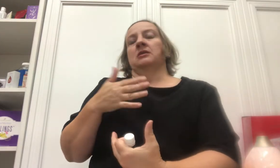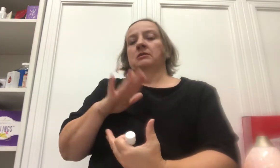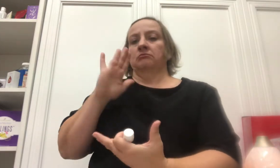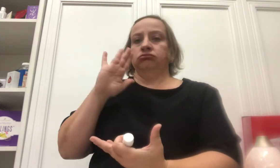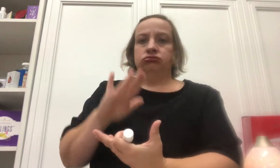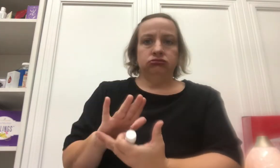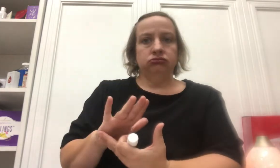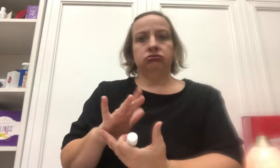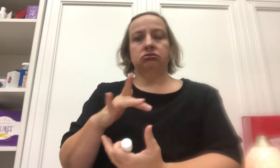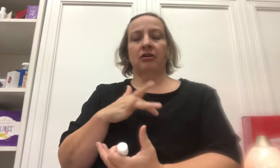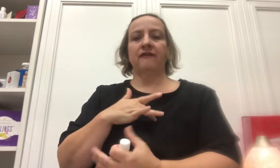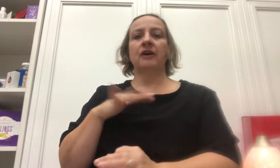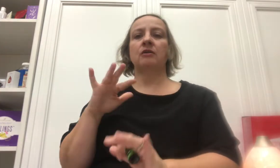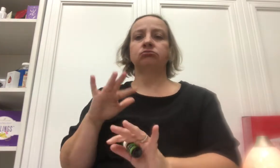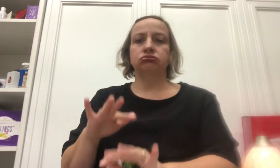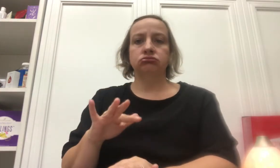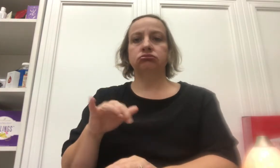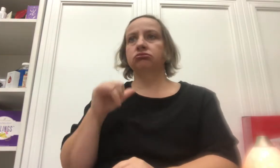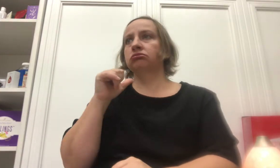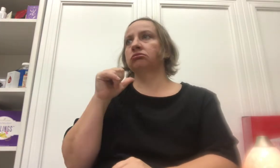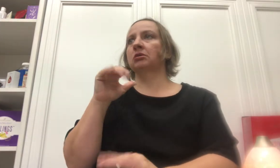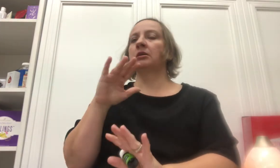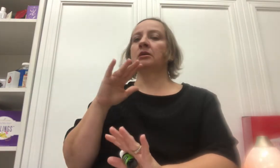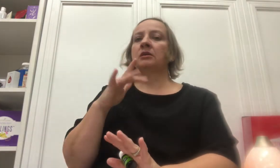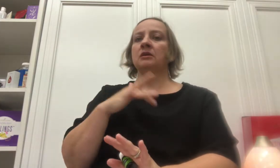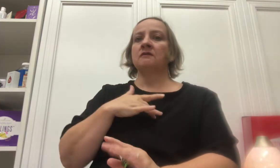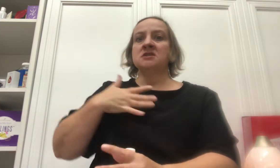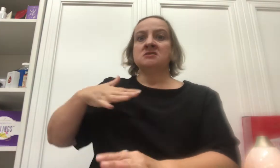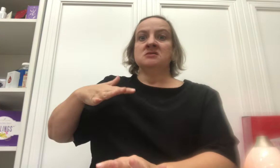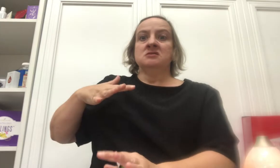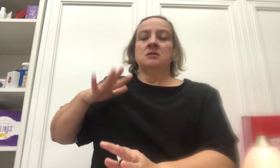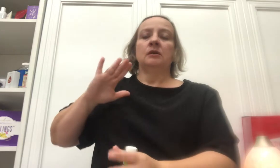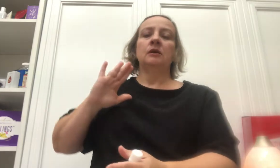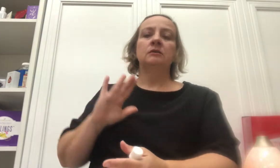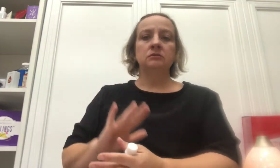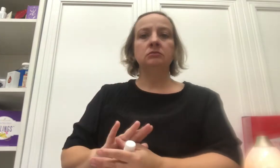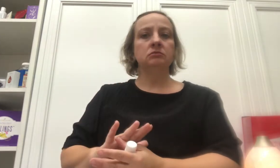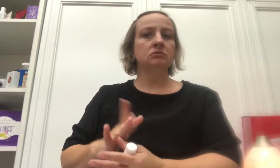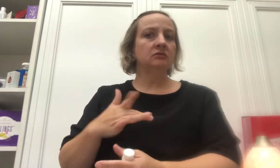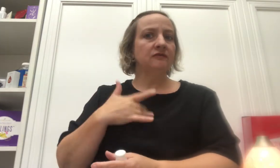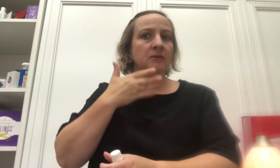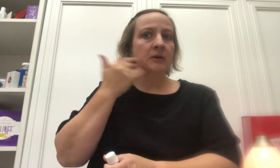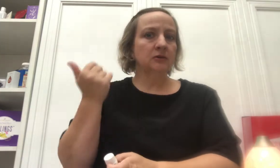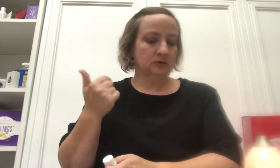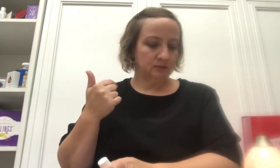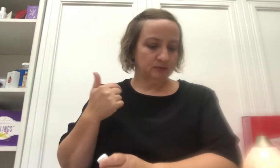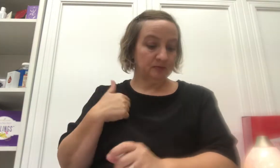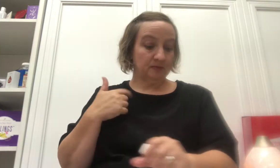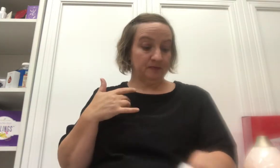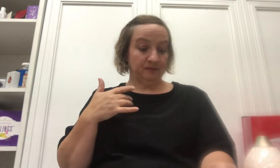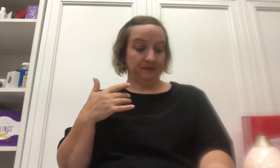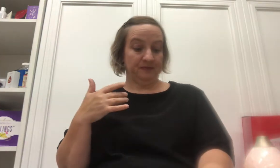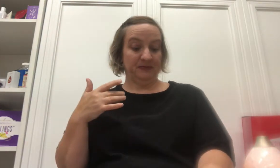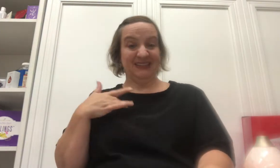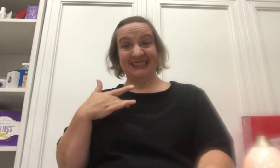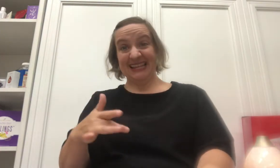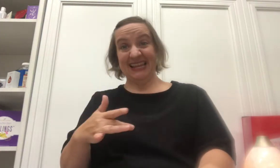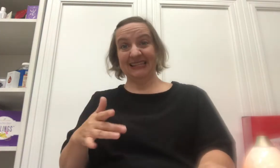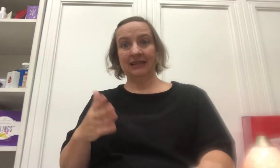out, if we're upset or whatever, it helps us to calm down and feel at peace. Helps us to relieve our tension, and we feel so much